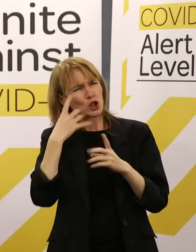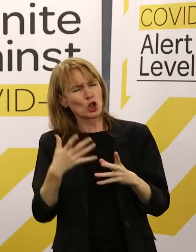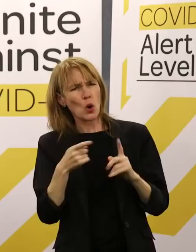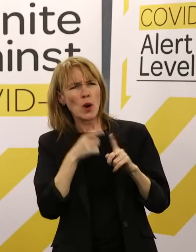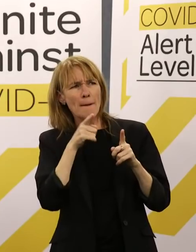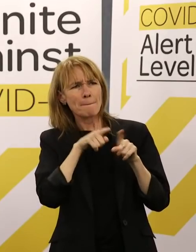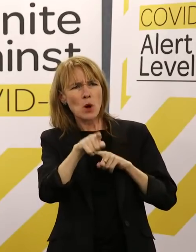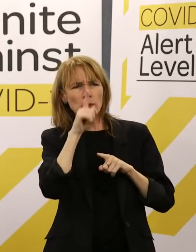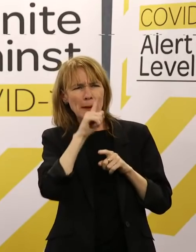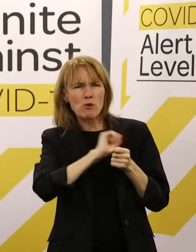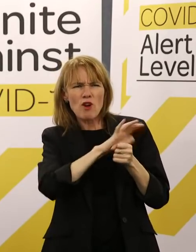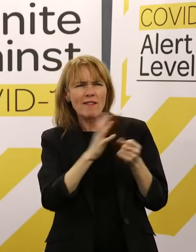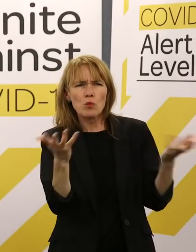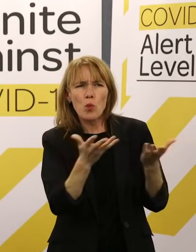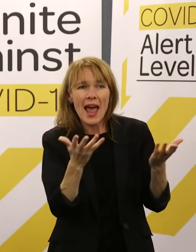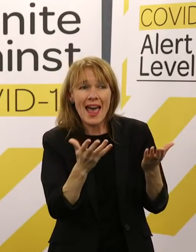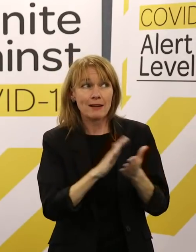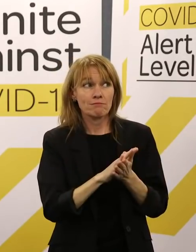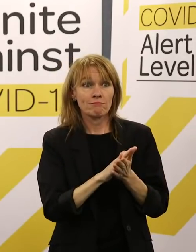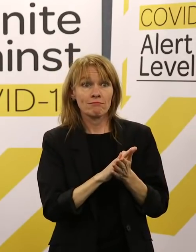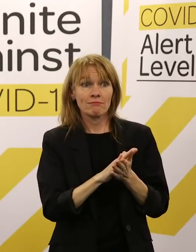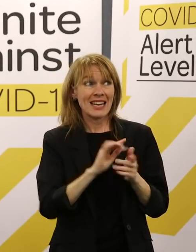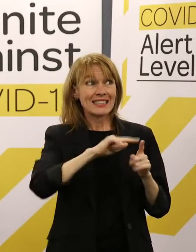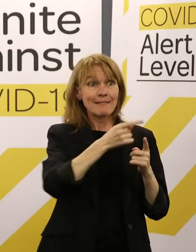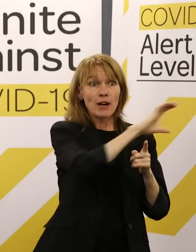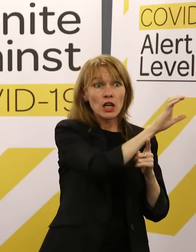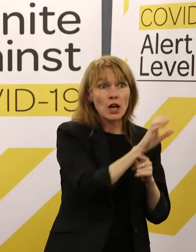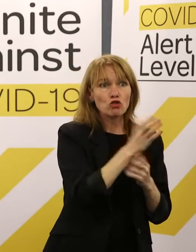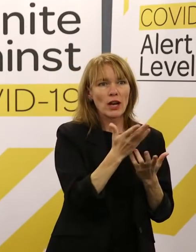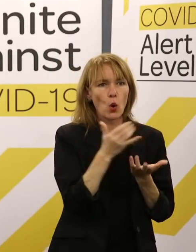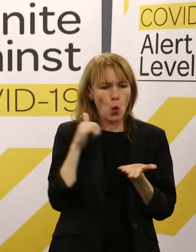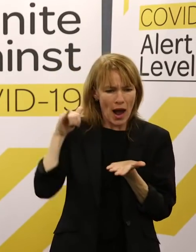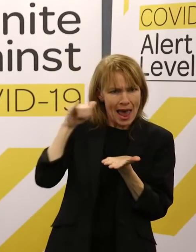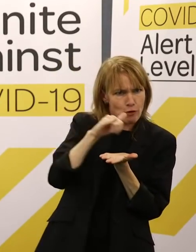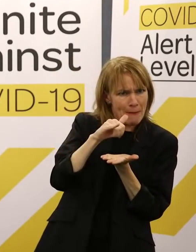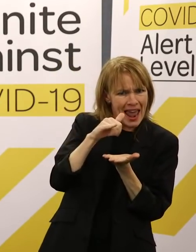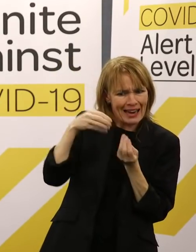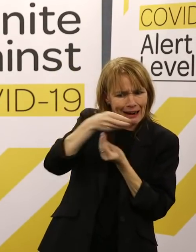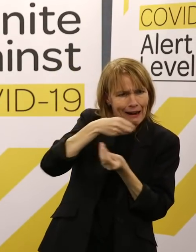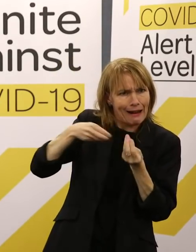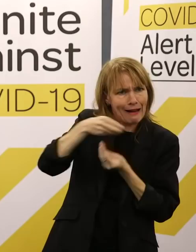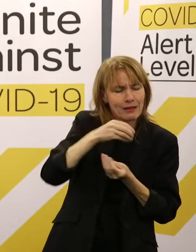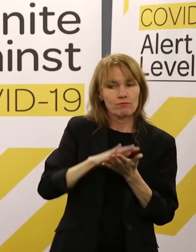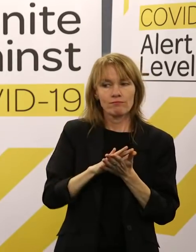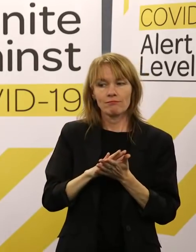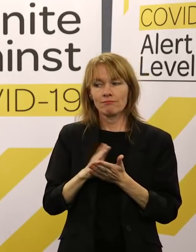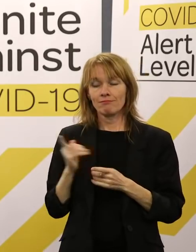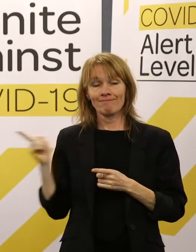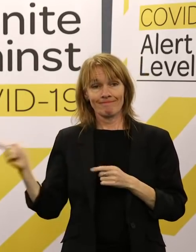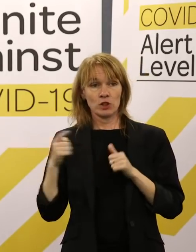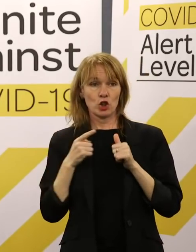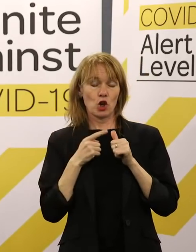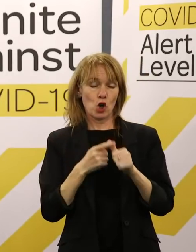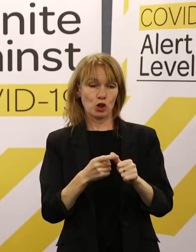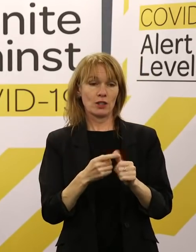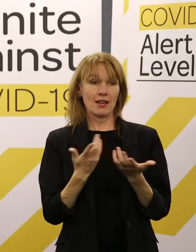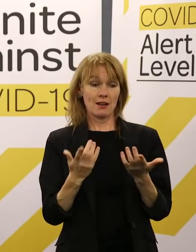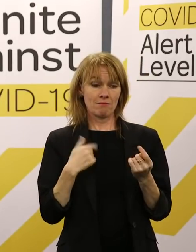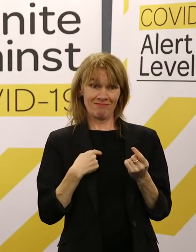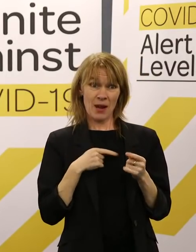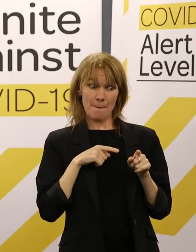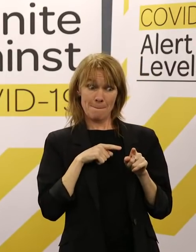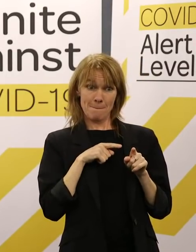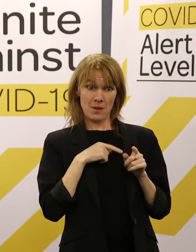hop on? Well, the fact that we're identifying people in that early testing, the day 3 or around day 3